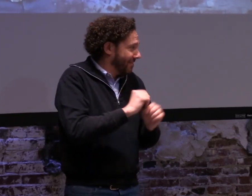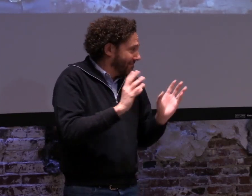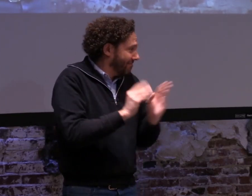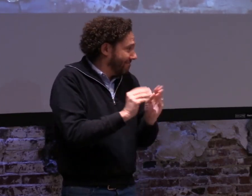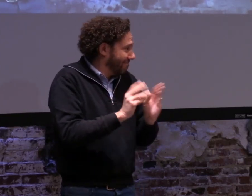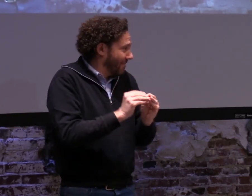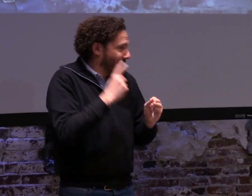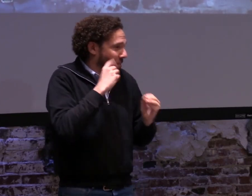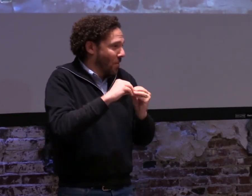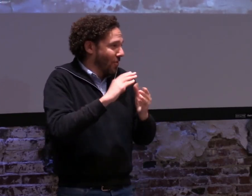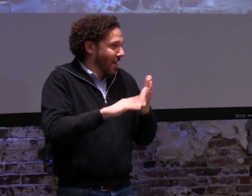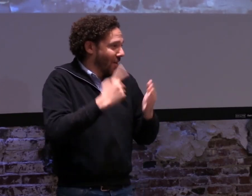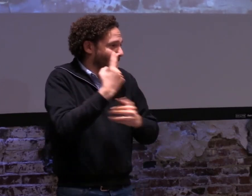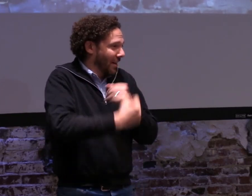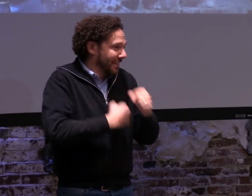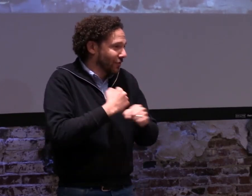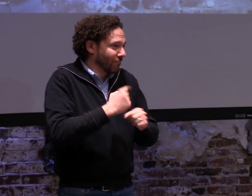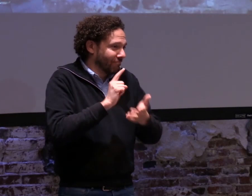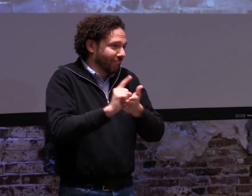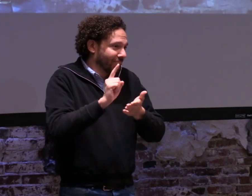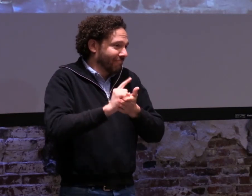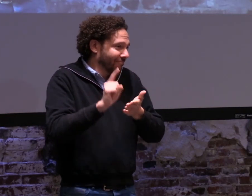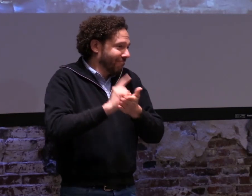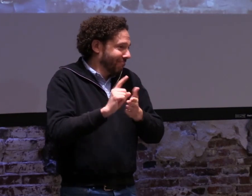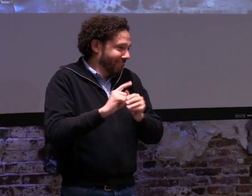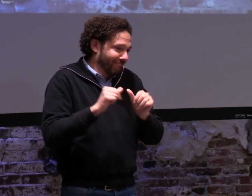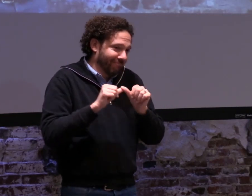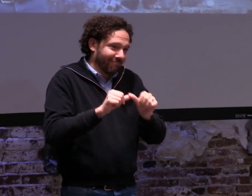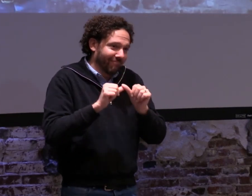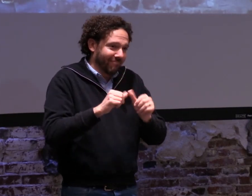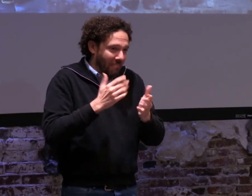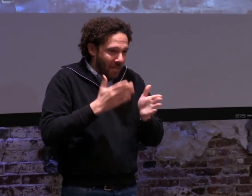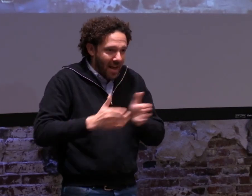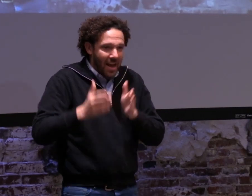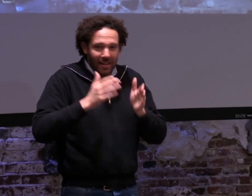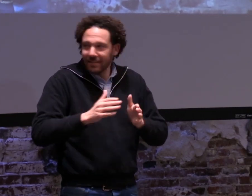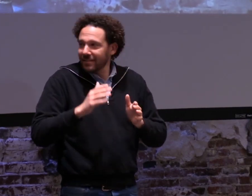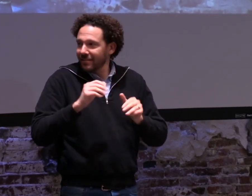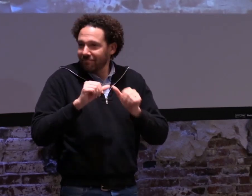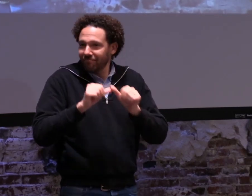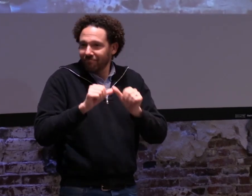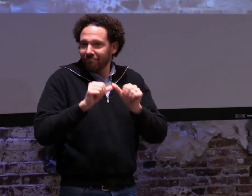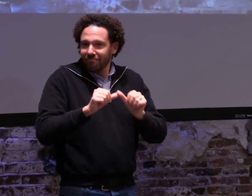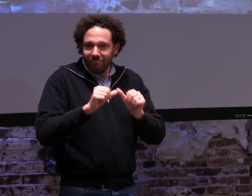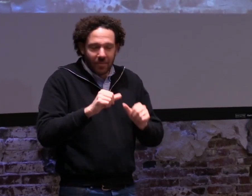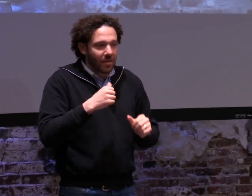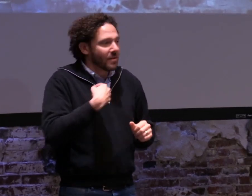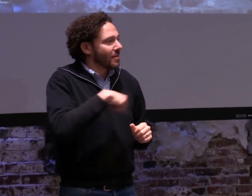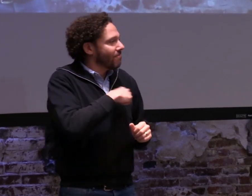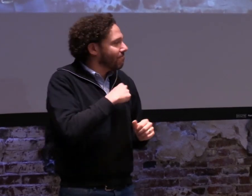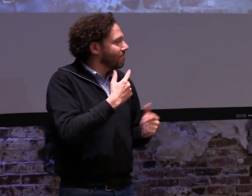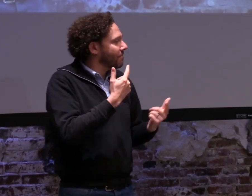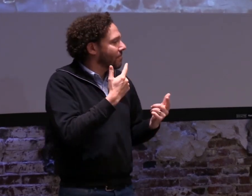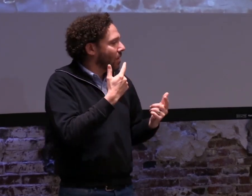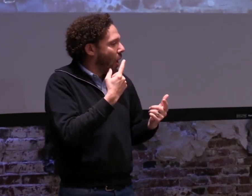So now we decide to say that it's been over a year and we've been meeting on a regular basis planning this specific event.